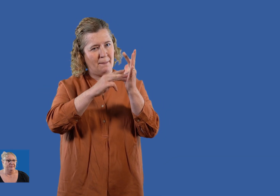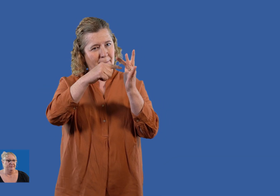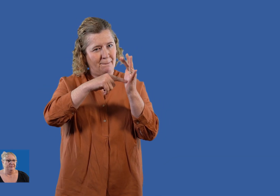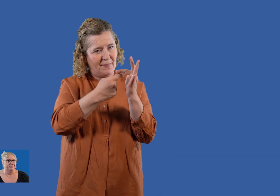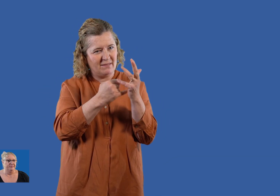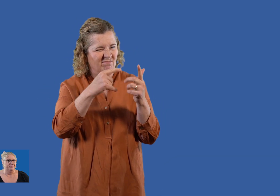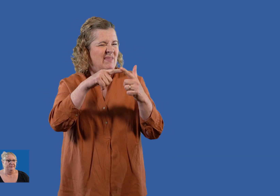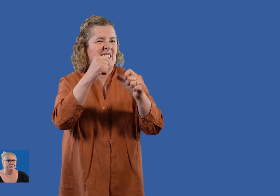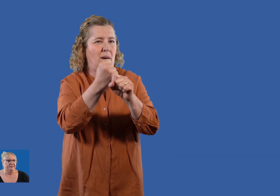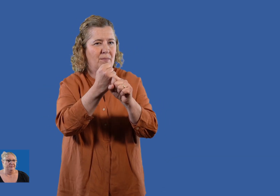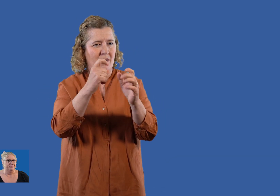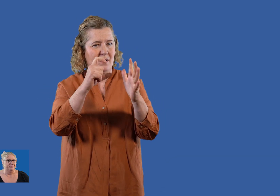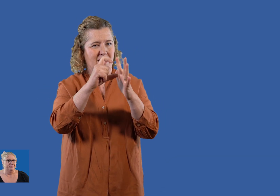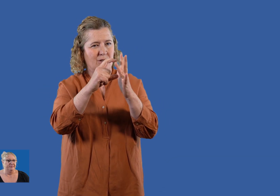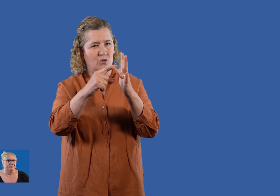dopamine.